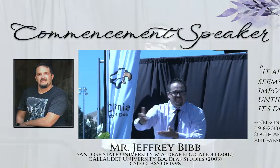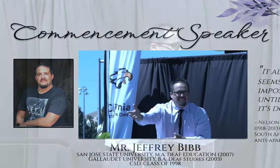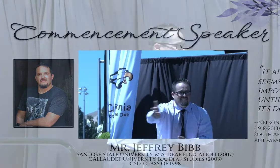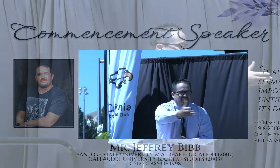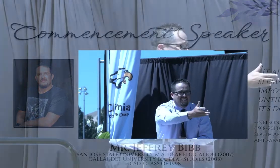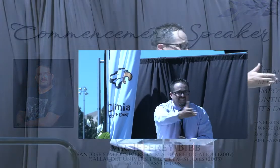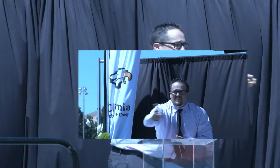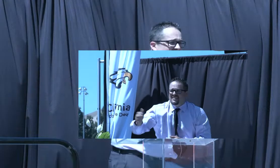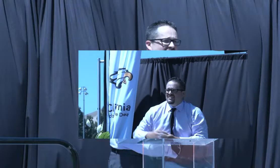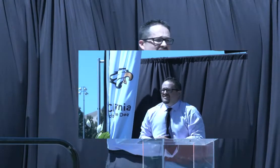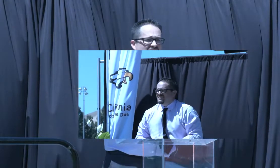the graduates,